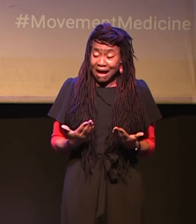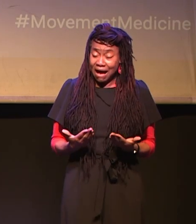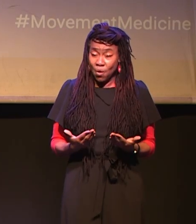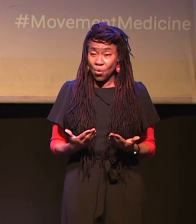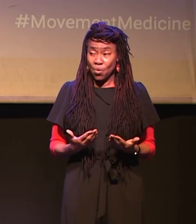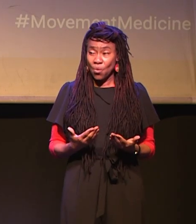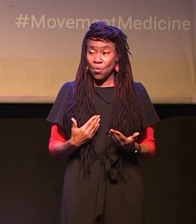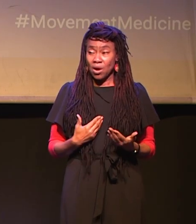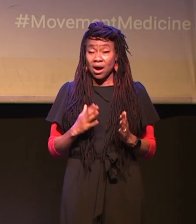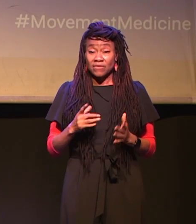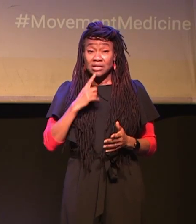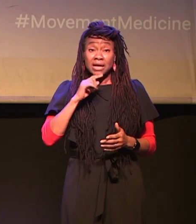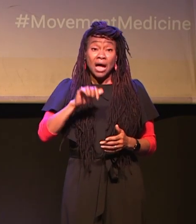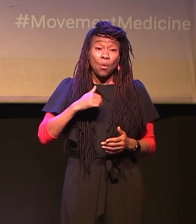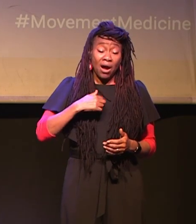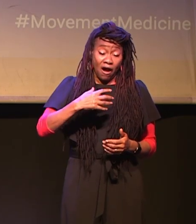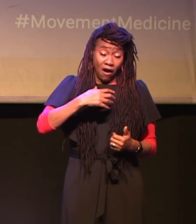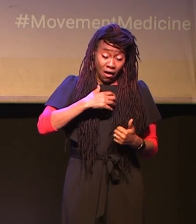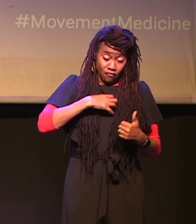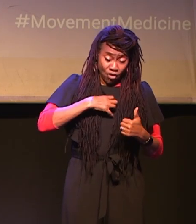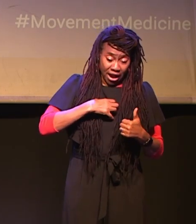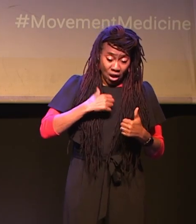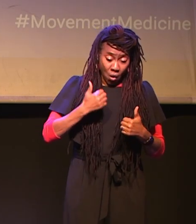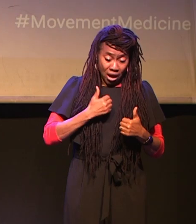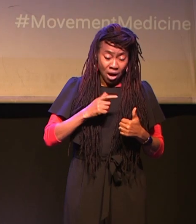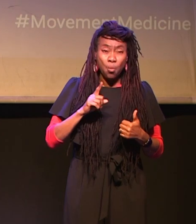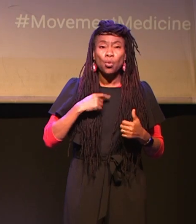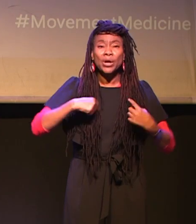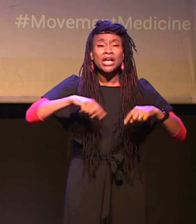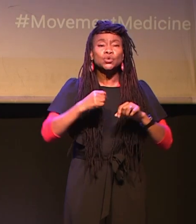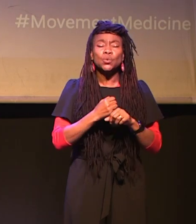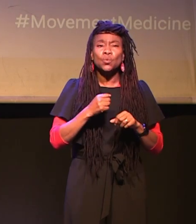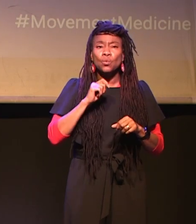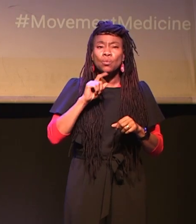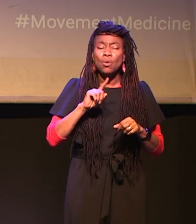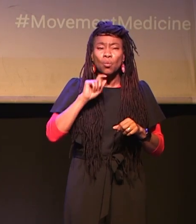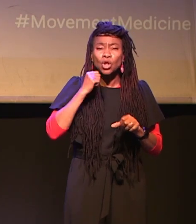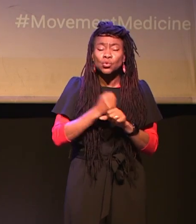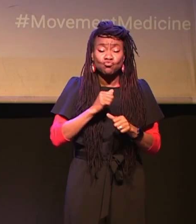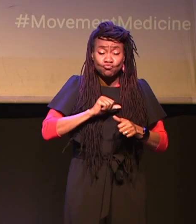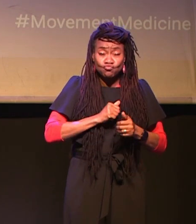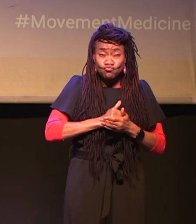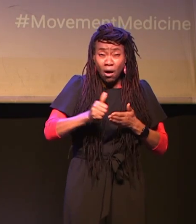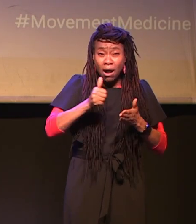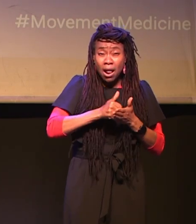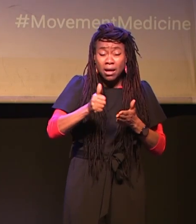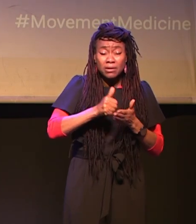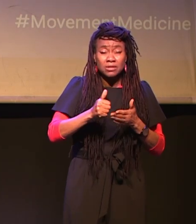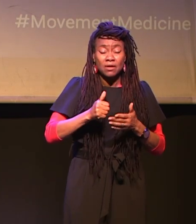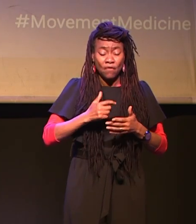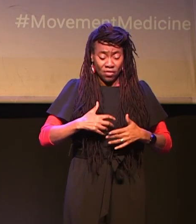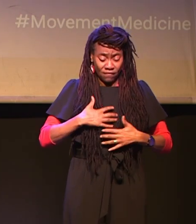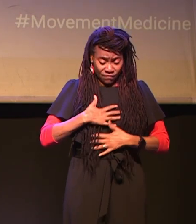We have to go, oh, we're afraid? Okay. What are we going to do regularly to process that fear? Oh,